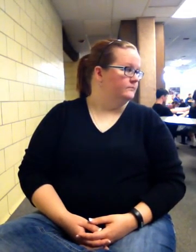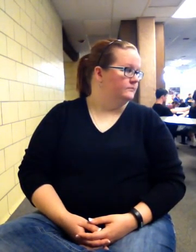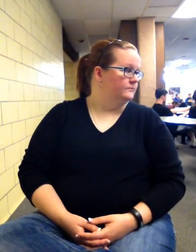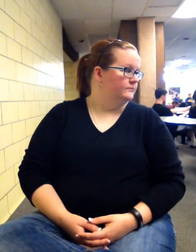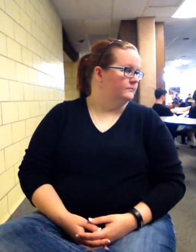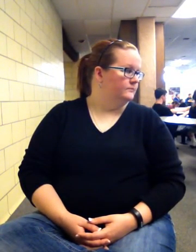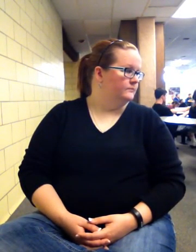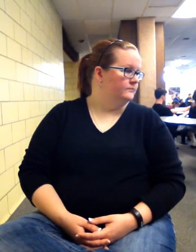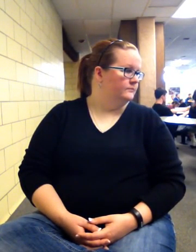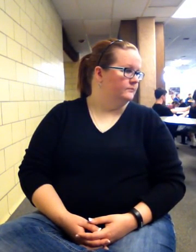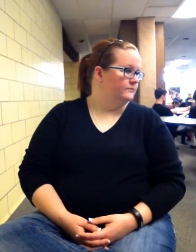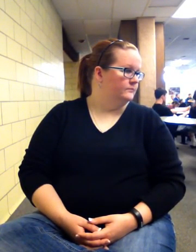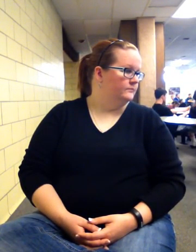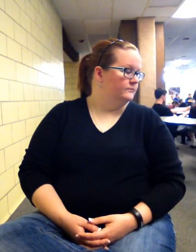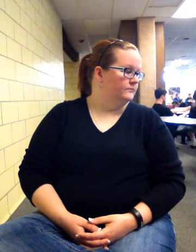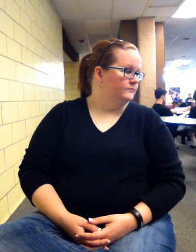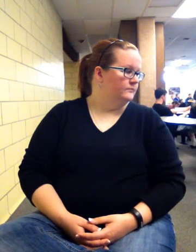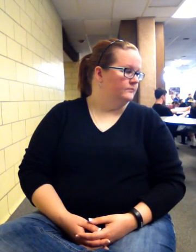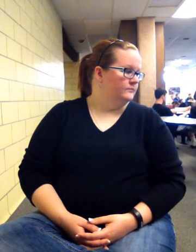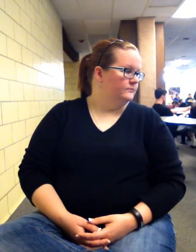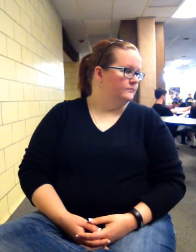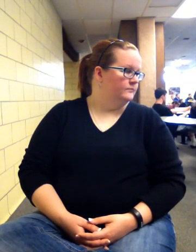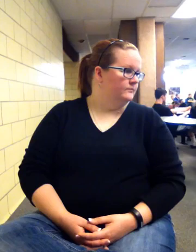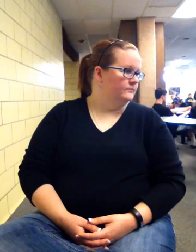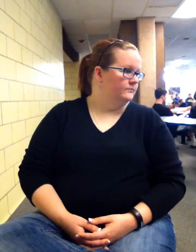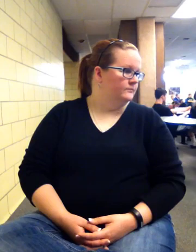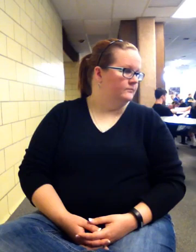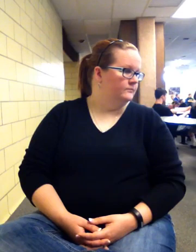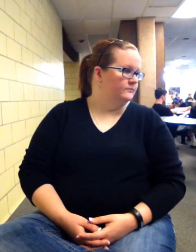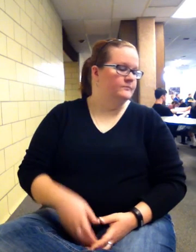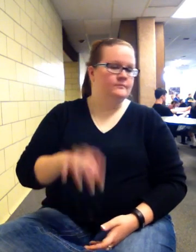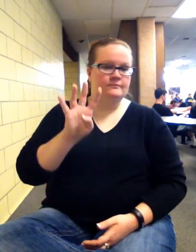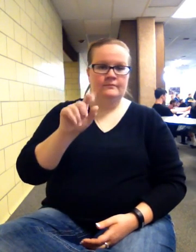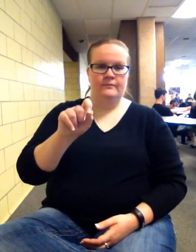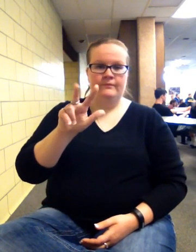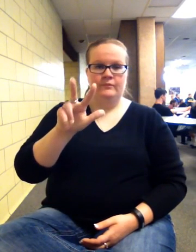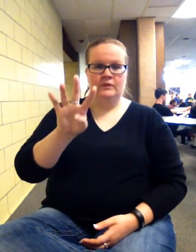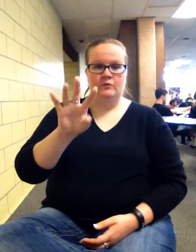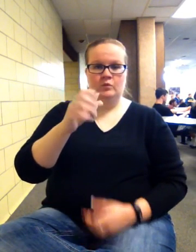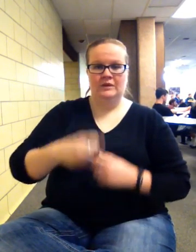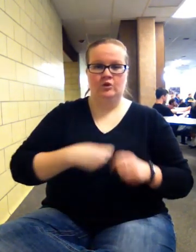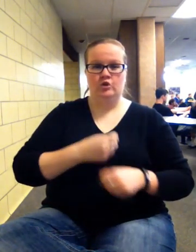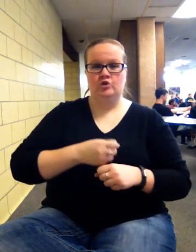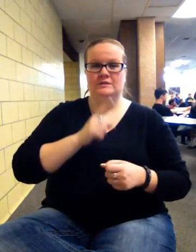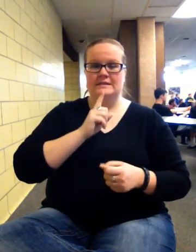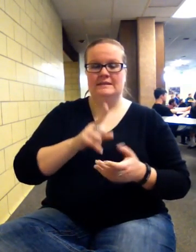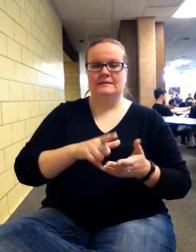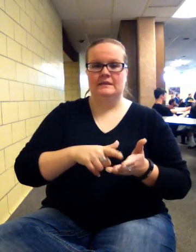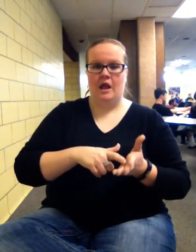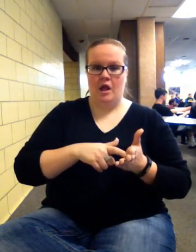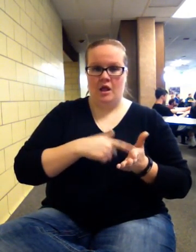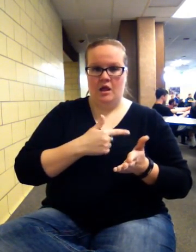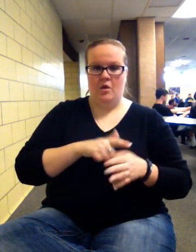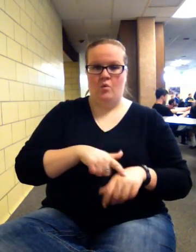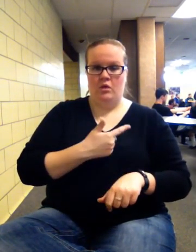That's get to zero. 4.34 years is how long this takes to get to zero. They're saying the corporate